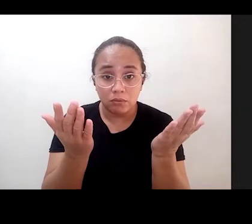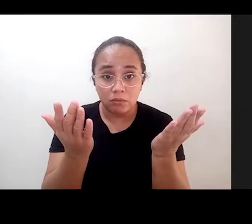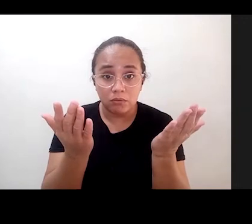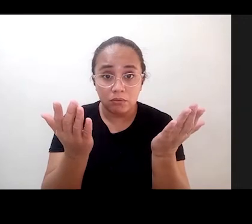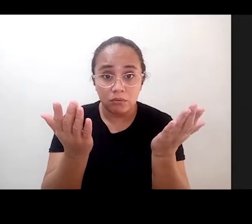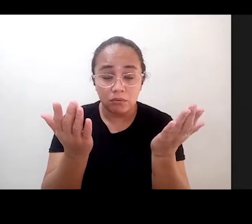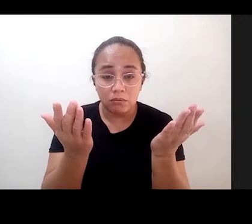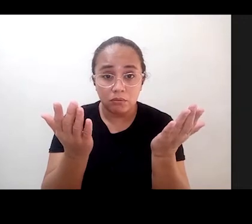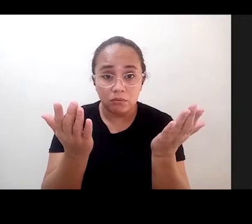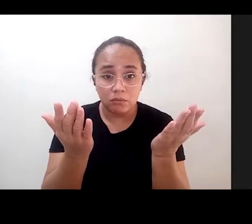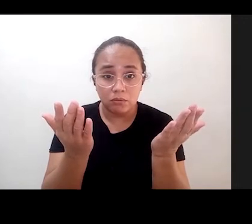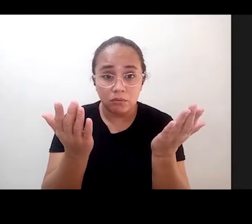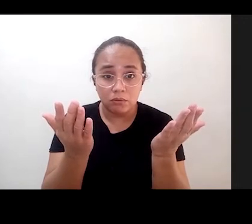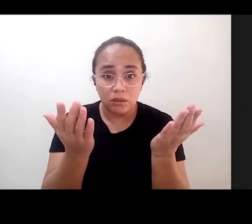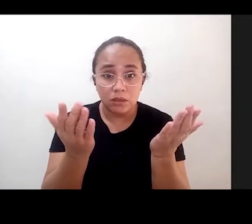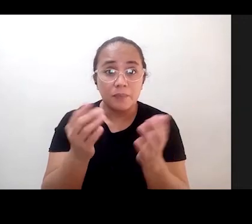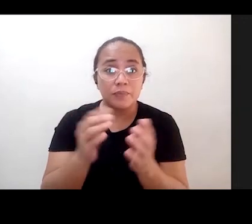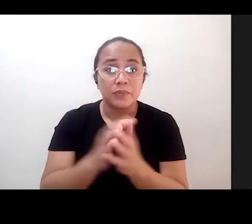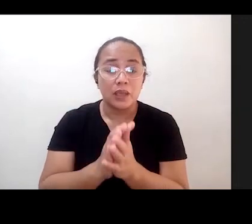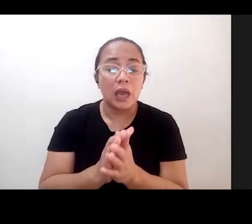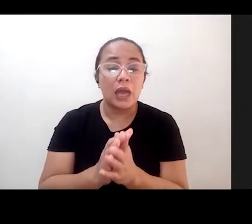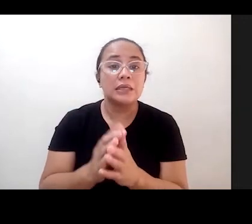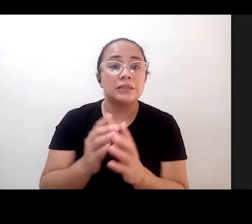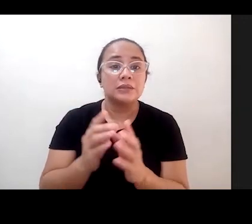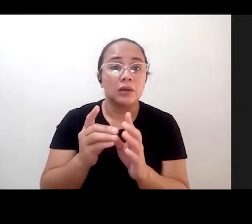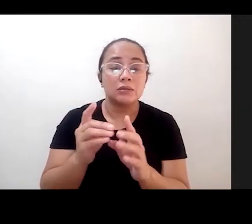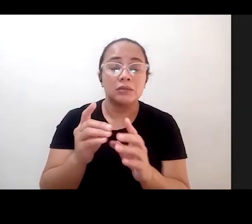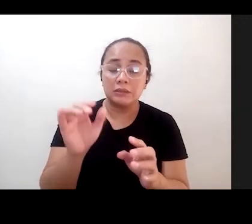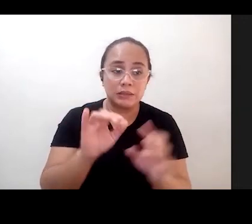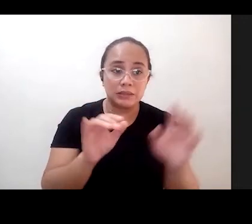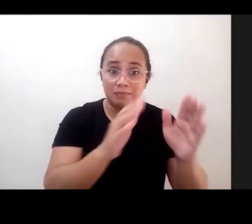And dictionary 1 to 5 in the same book?